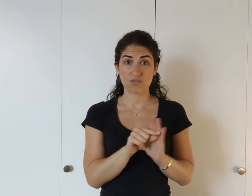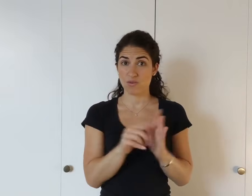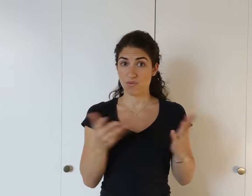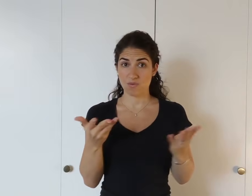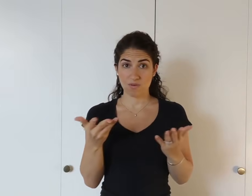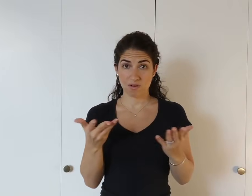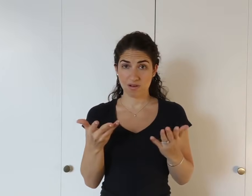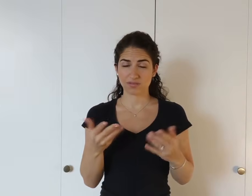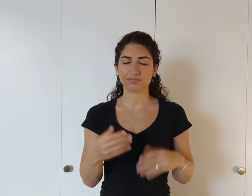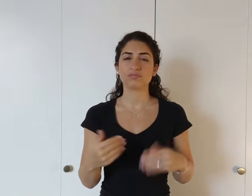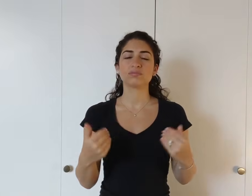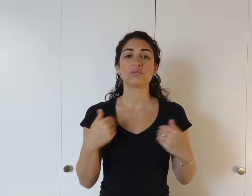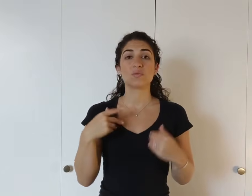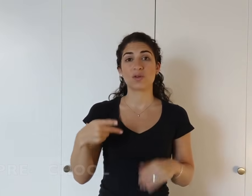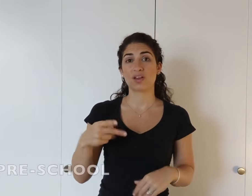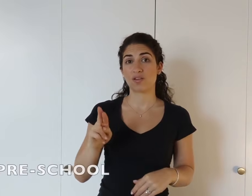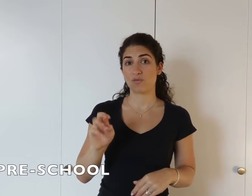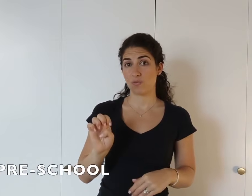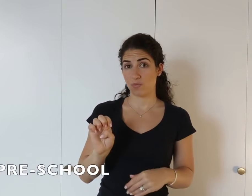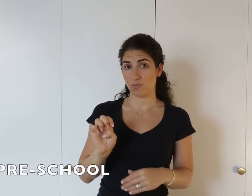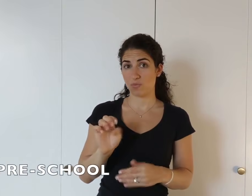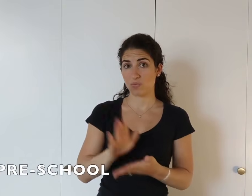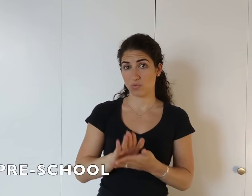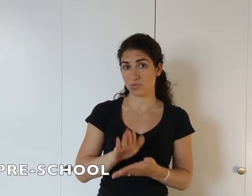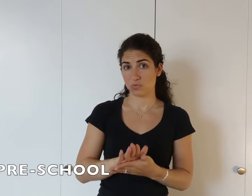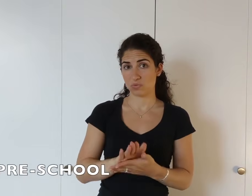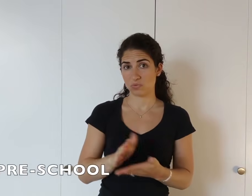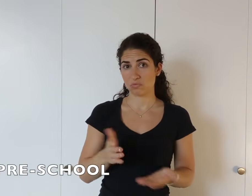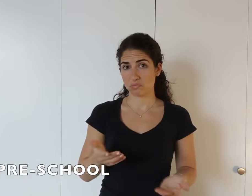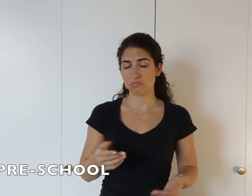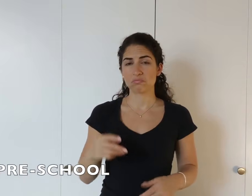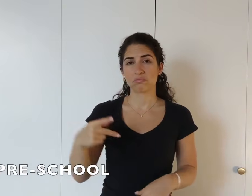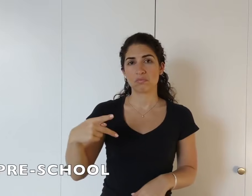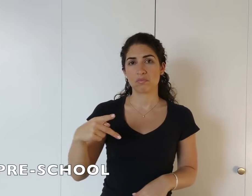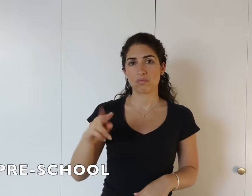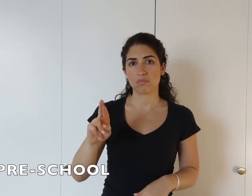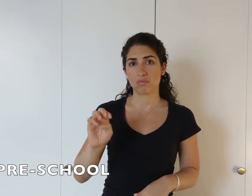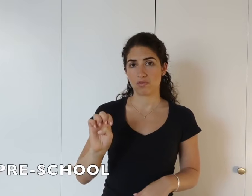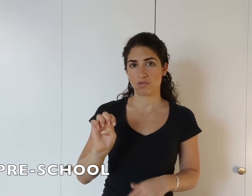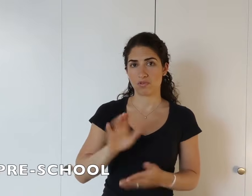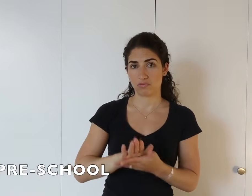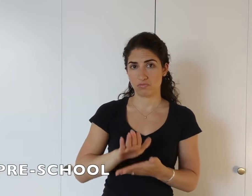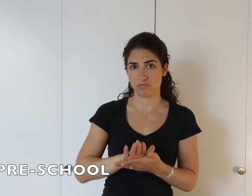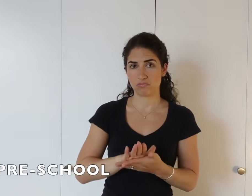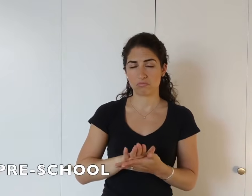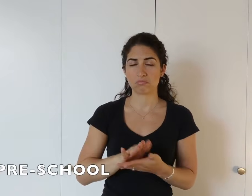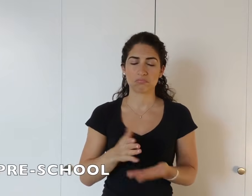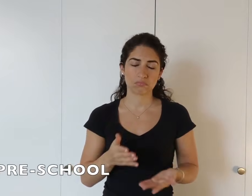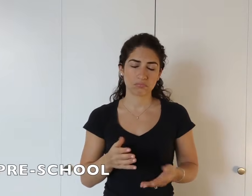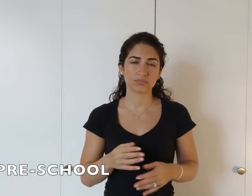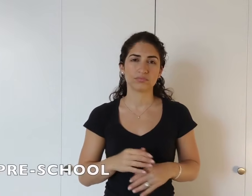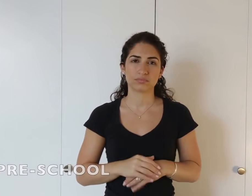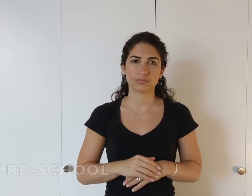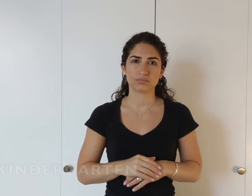Now, what are the grades? We have preschool, P-R-E, school,